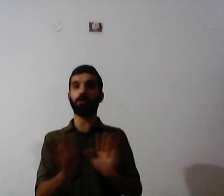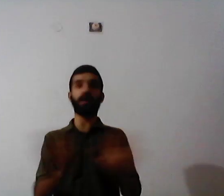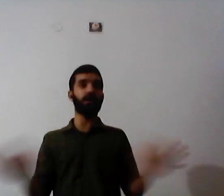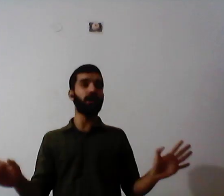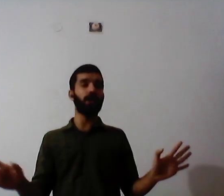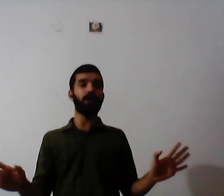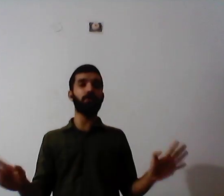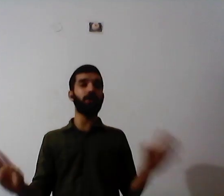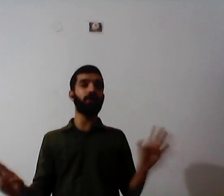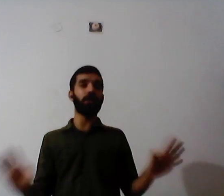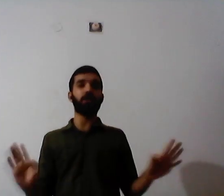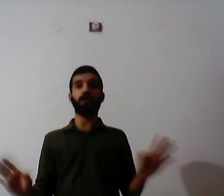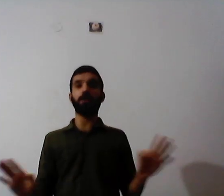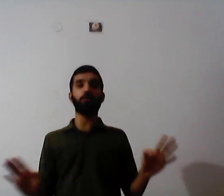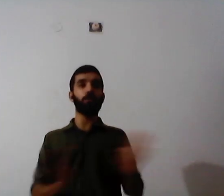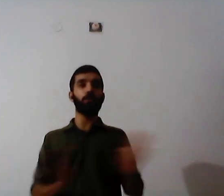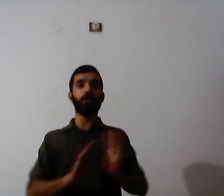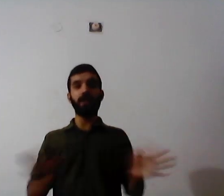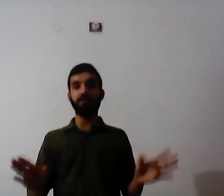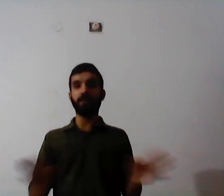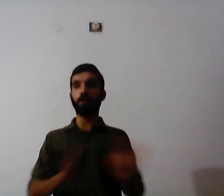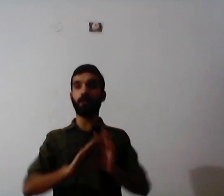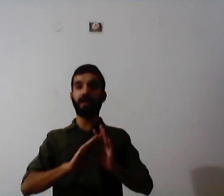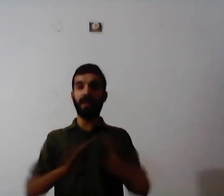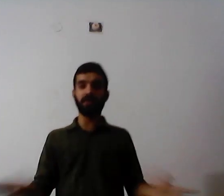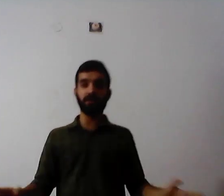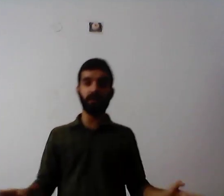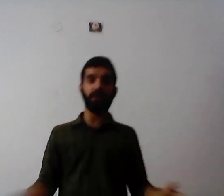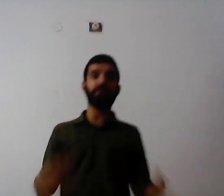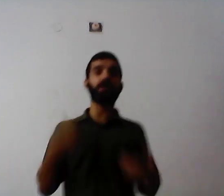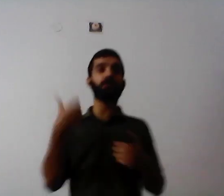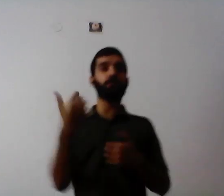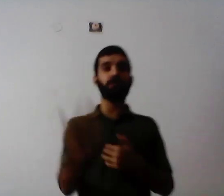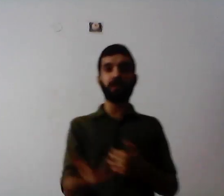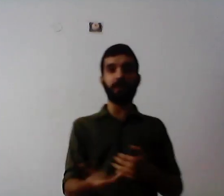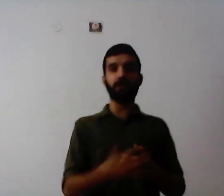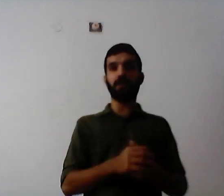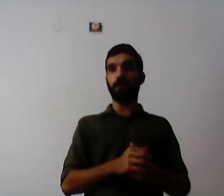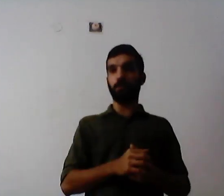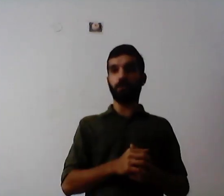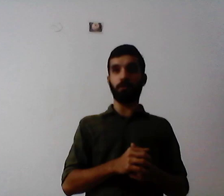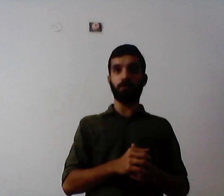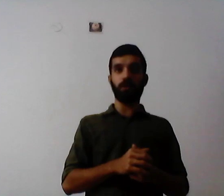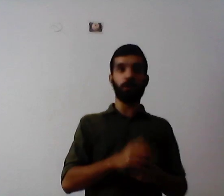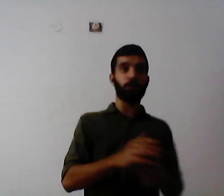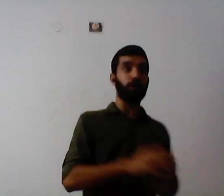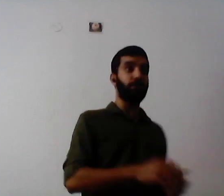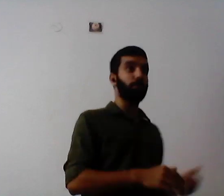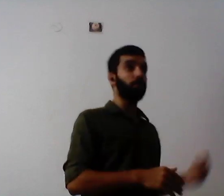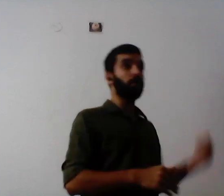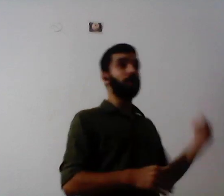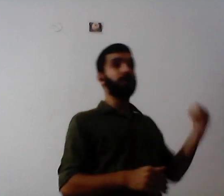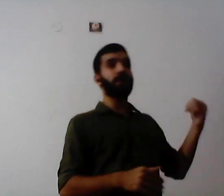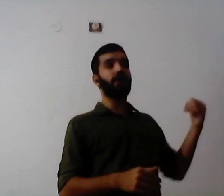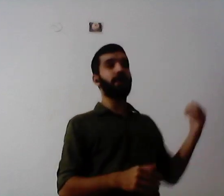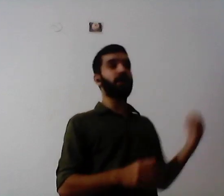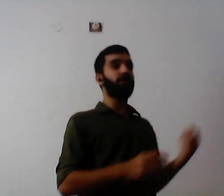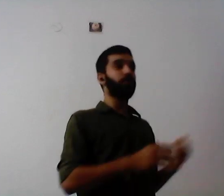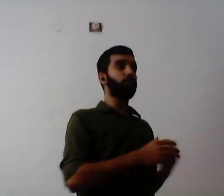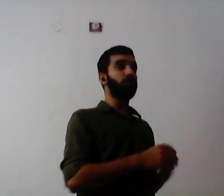that it will try to nullify or cancel the effects of the change that you introduce. So if you say, like, if you try